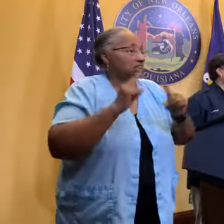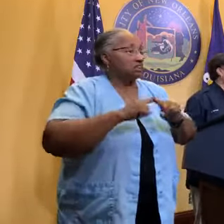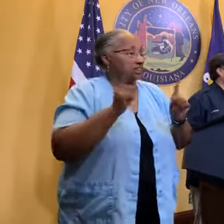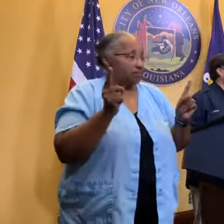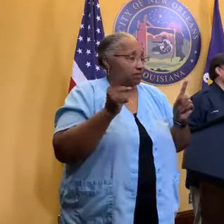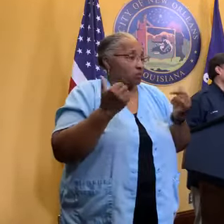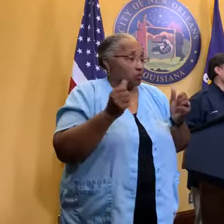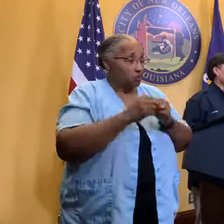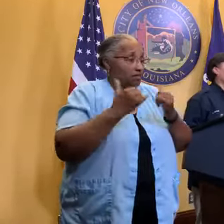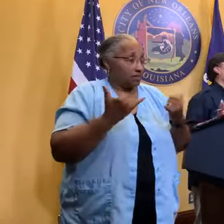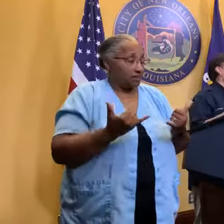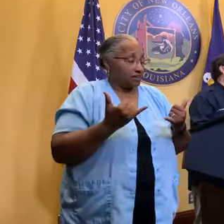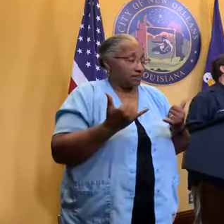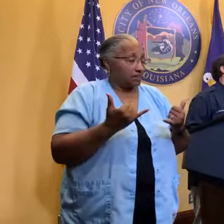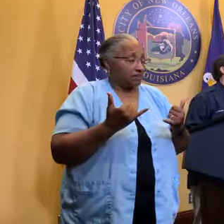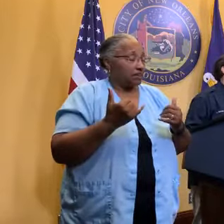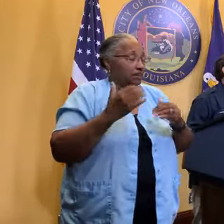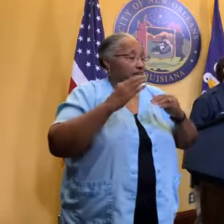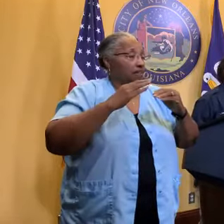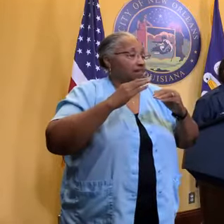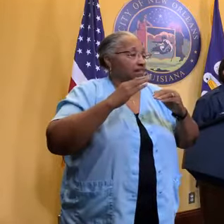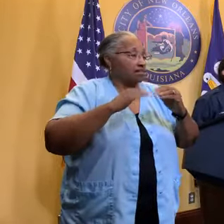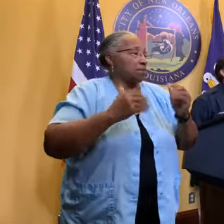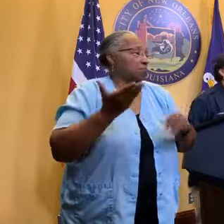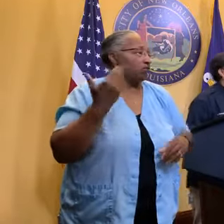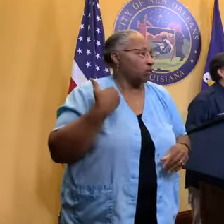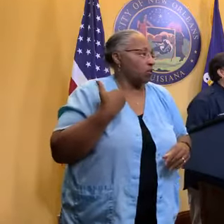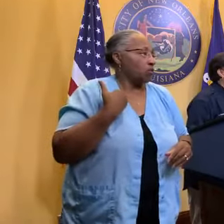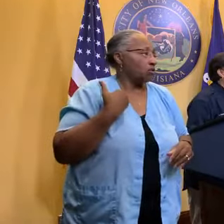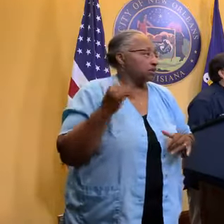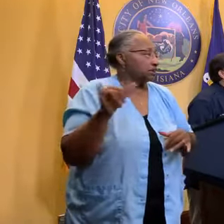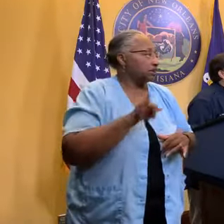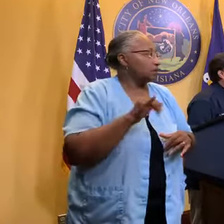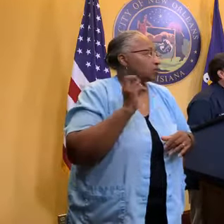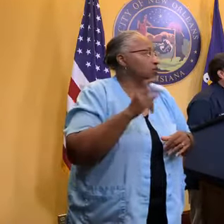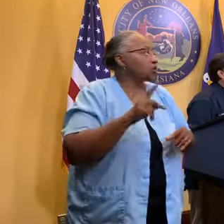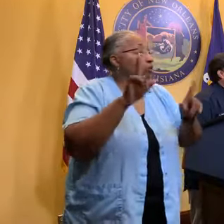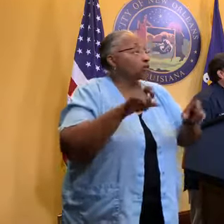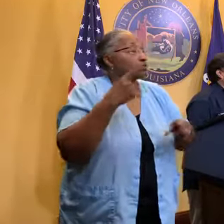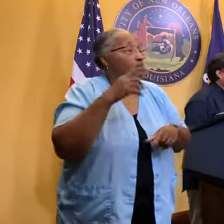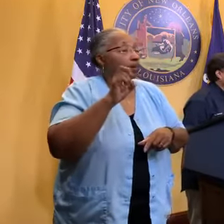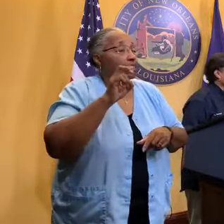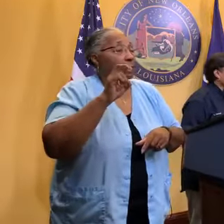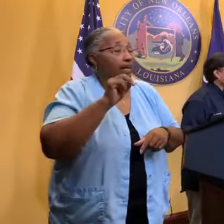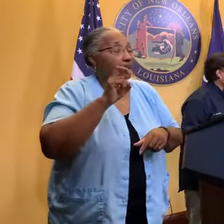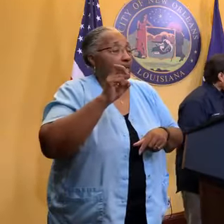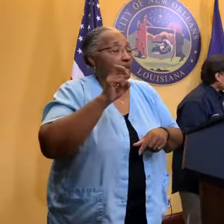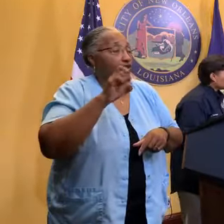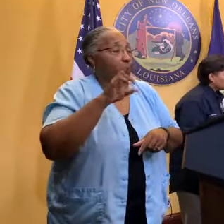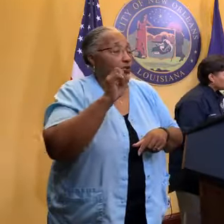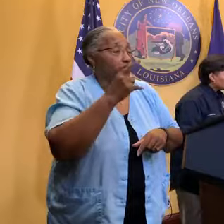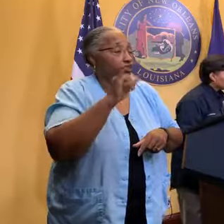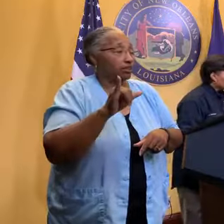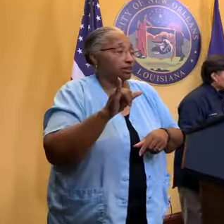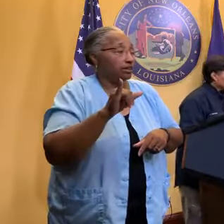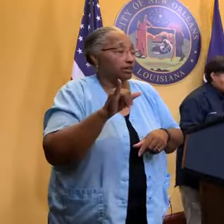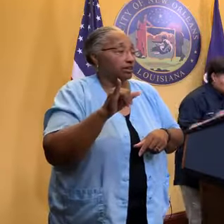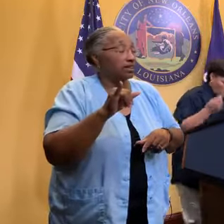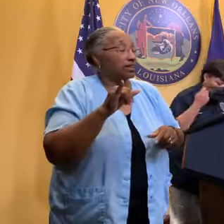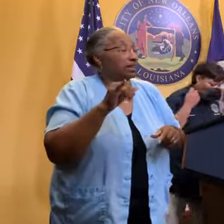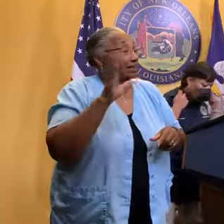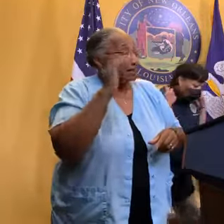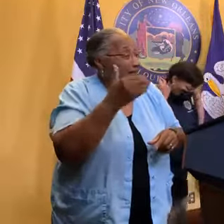this event than all of the past. It's a question for Entergy. I know there's a crystal ball, but it looks like this could be more of a wind